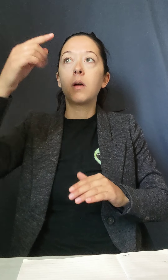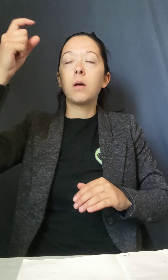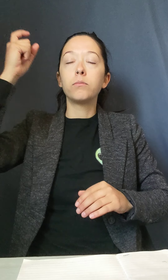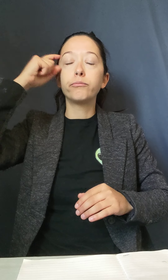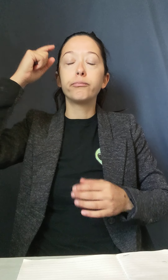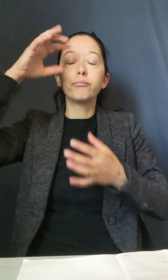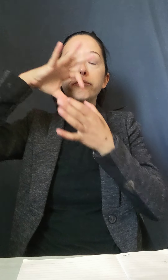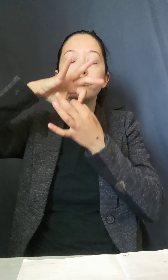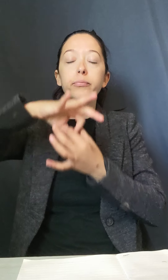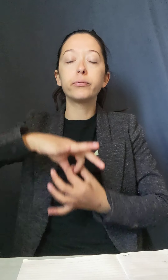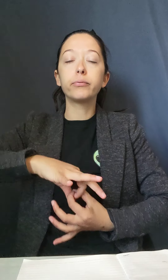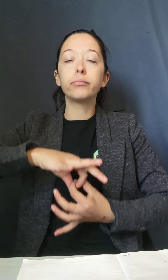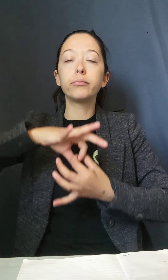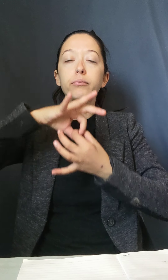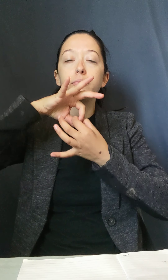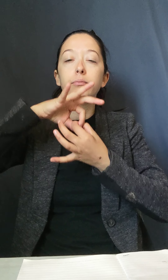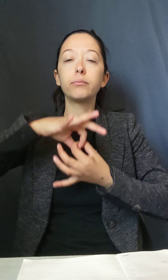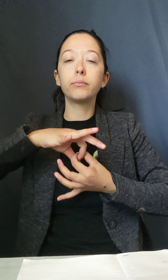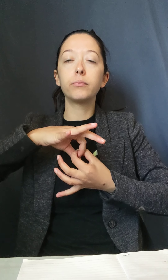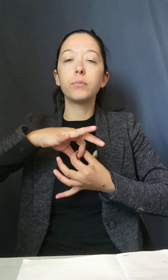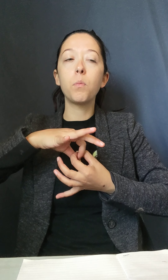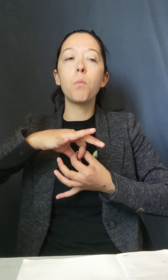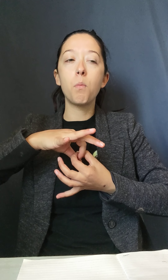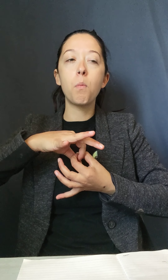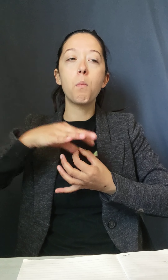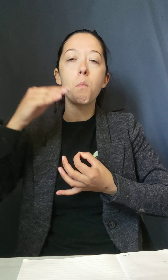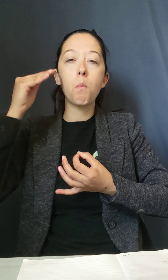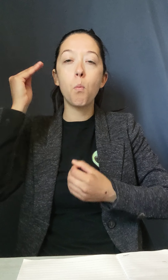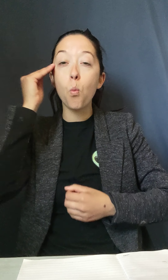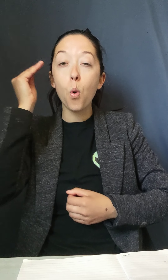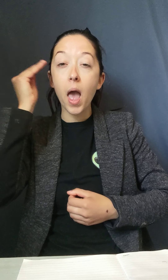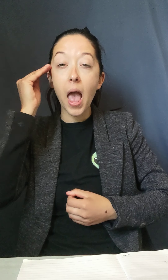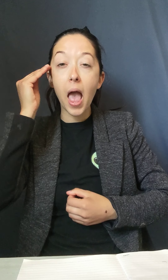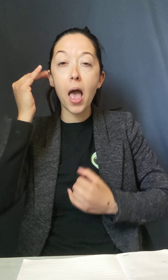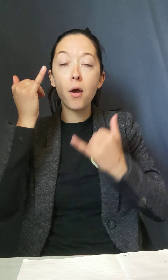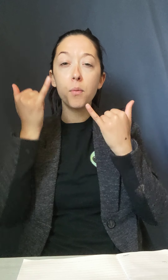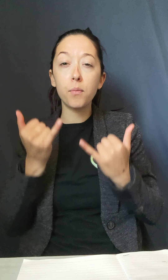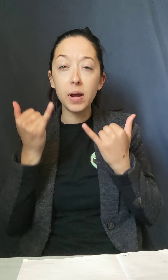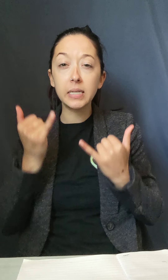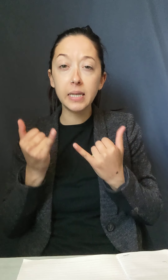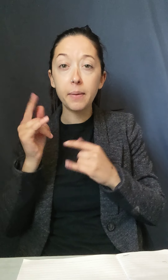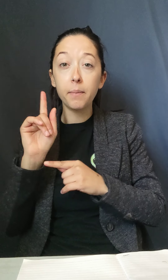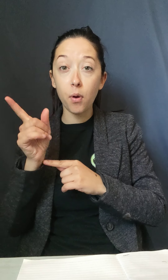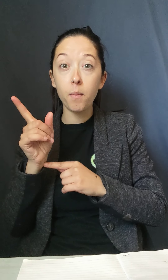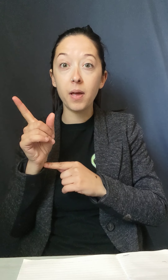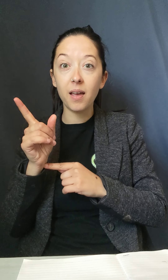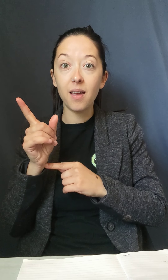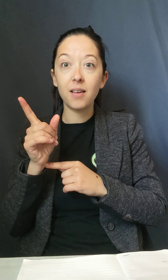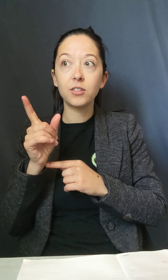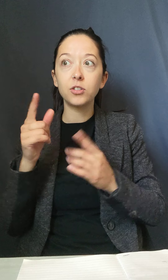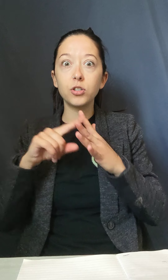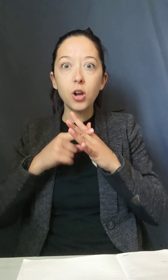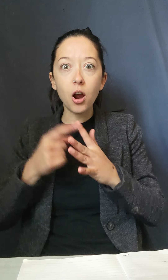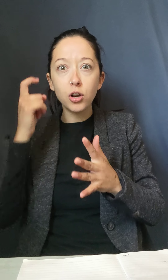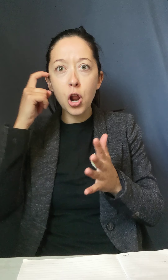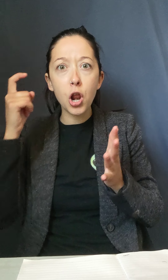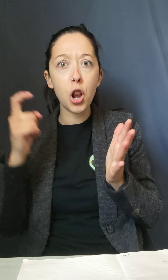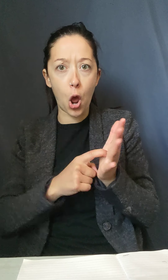start to notice new things. You start to notice maybe your heart's palpitating. Maybe your hands are sweating. Maybe you